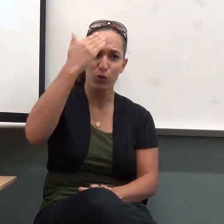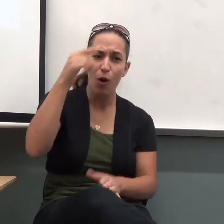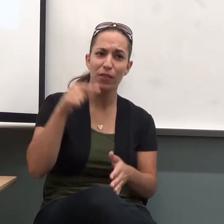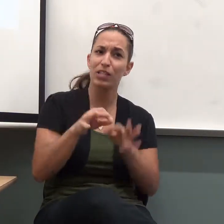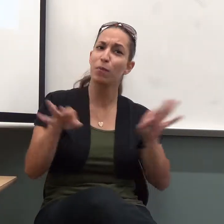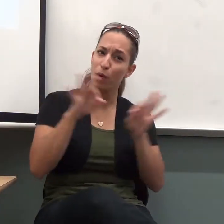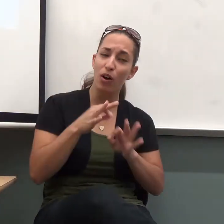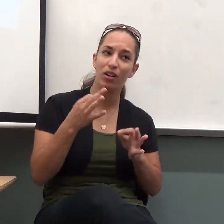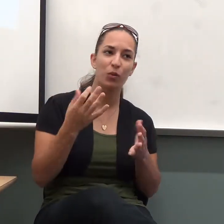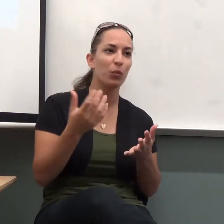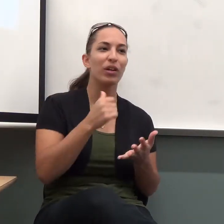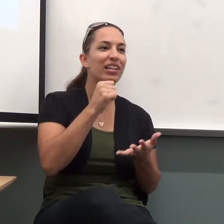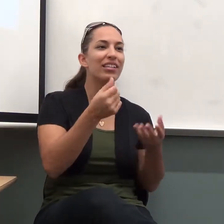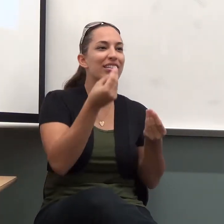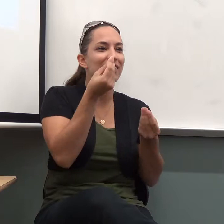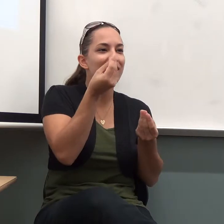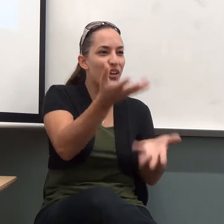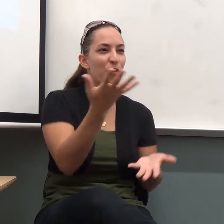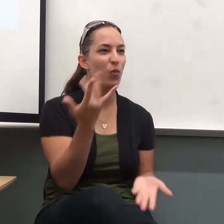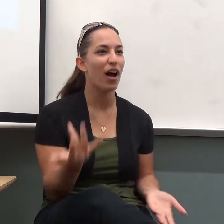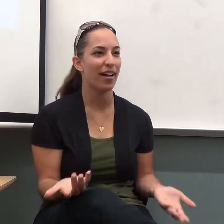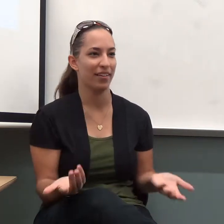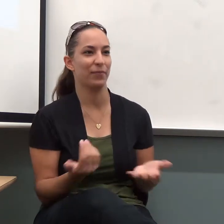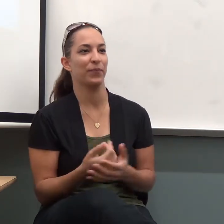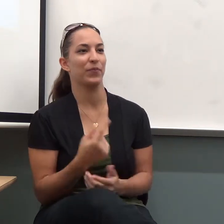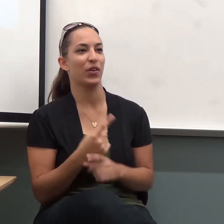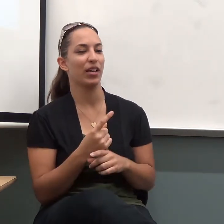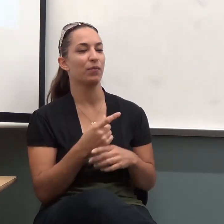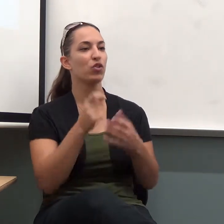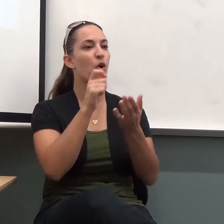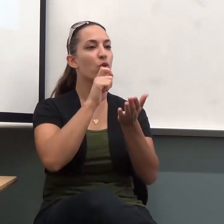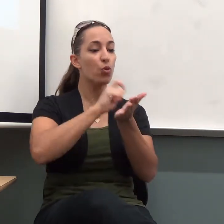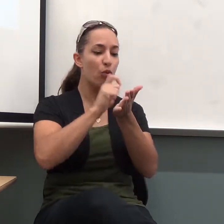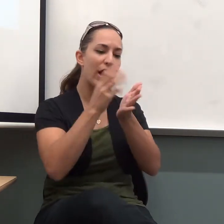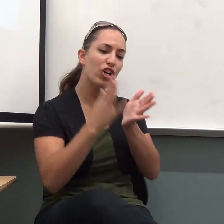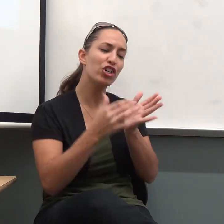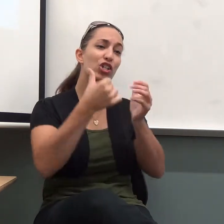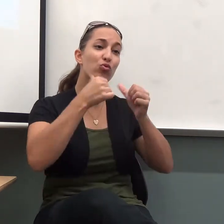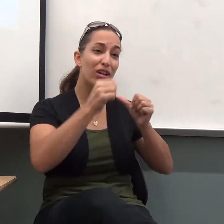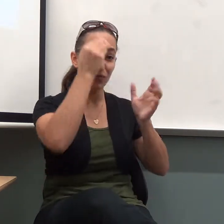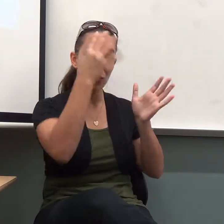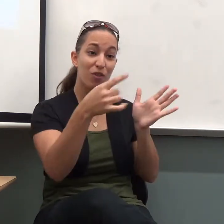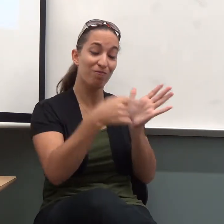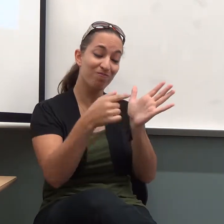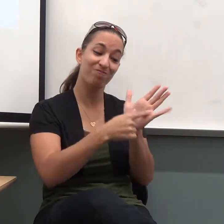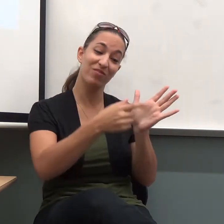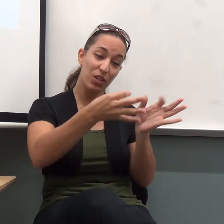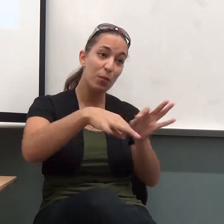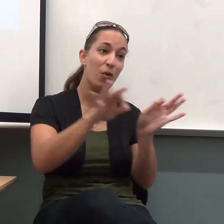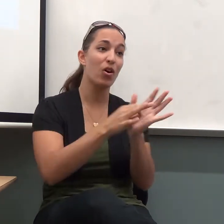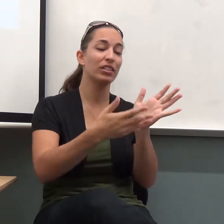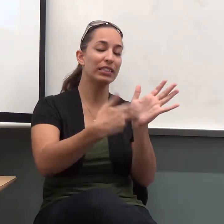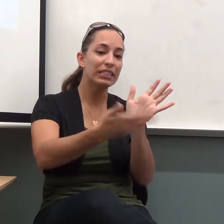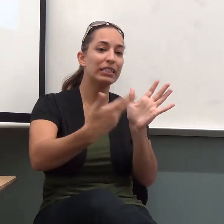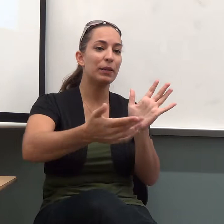What is the writer developing about this topic? Strangers give out a lot of candy. Okay,